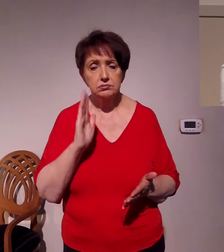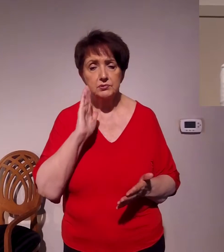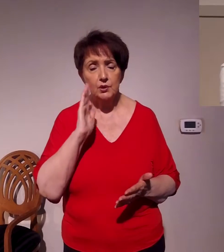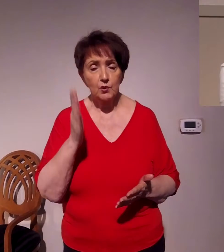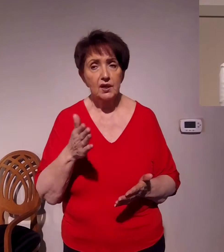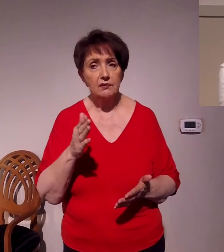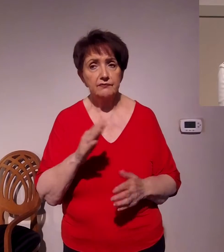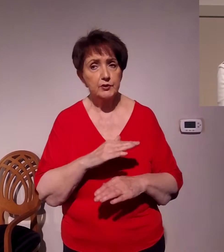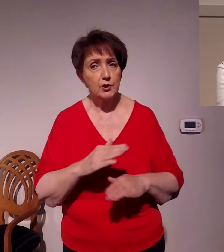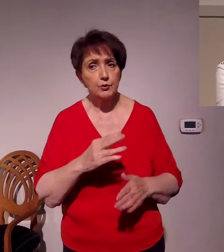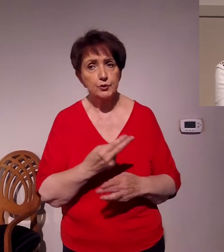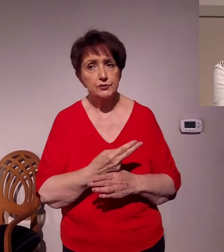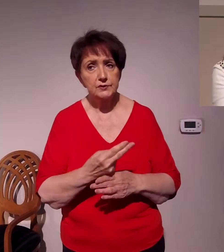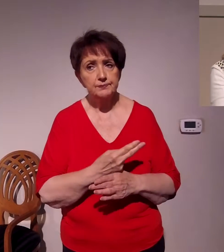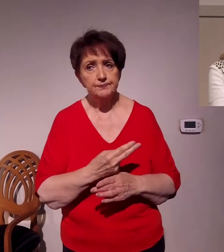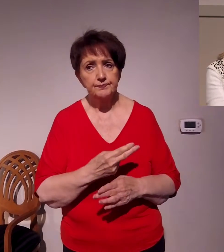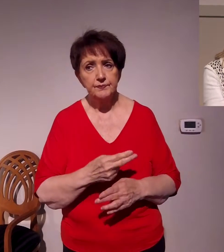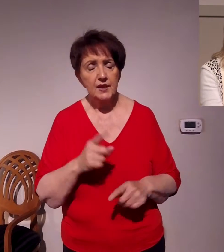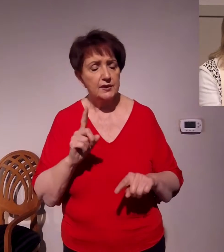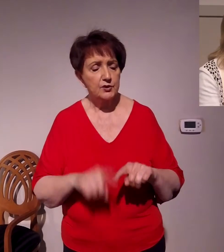in our hand.